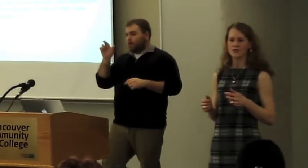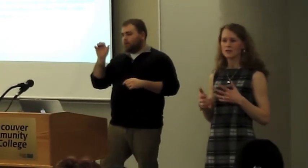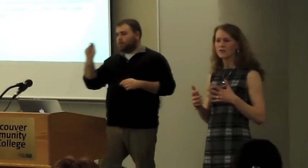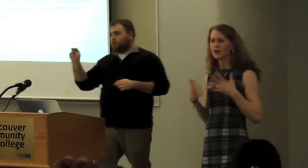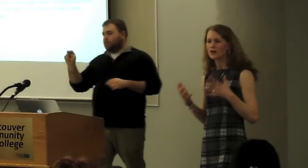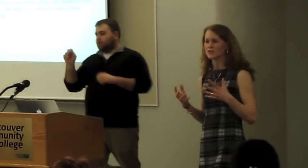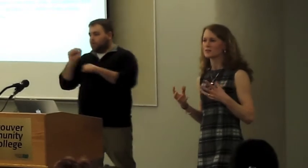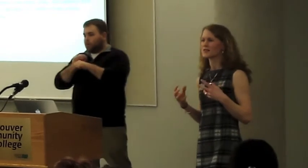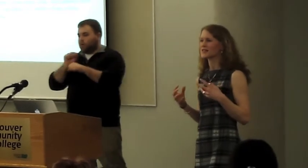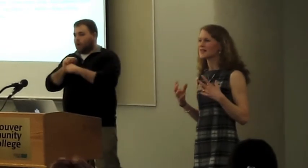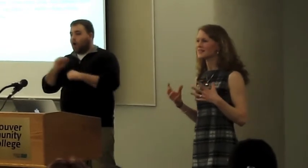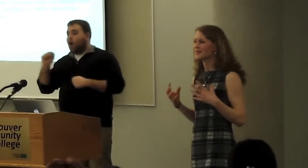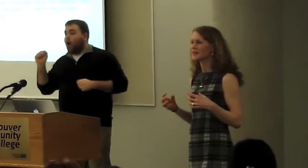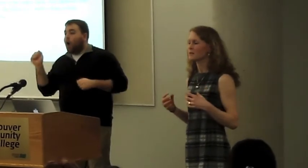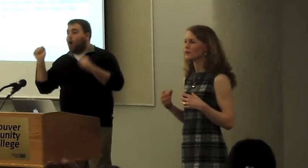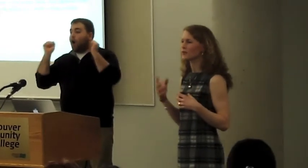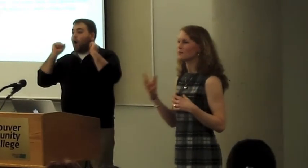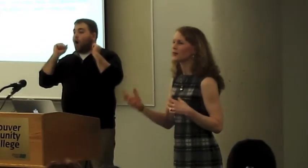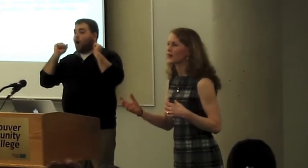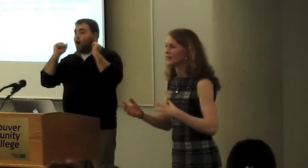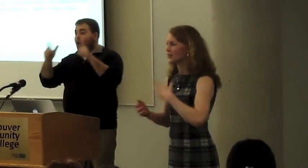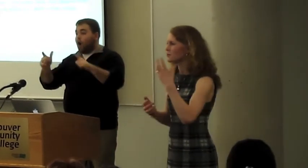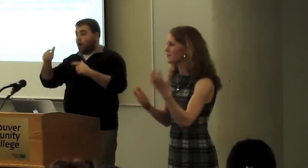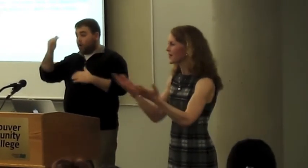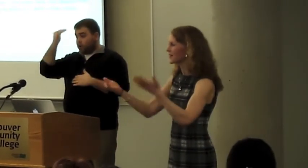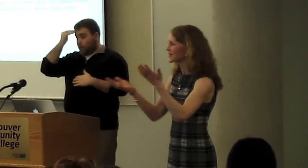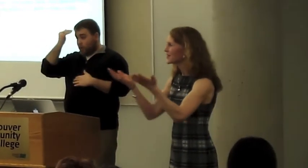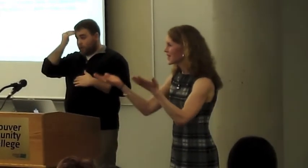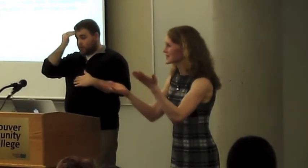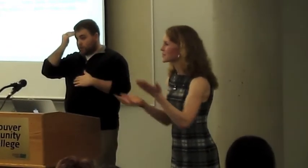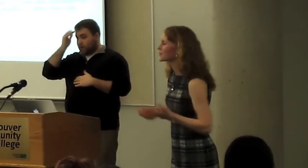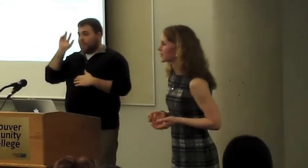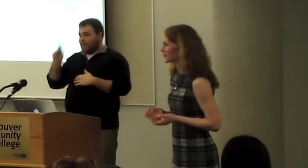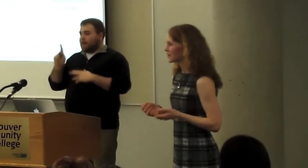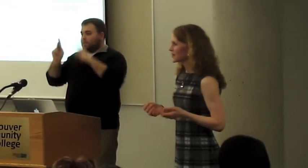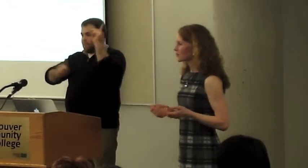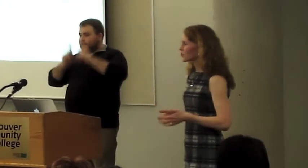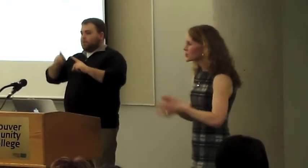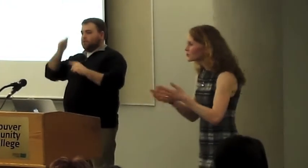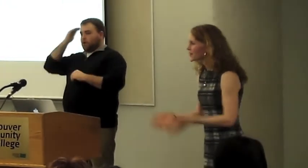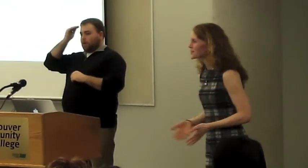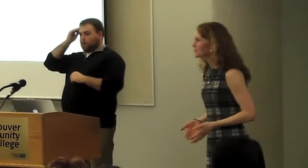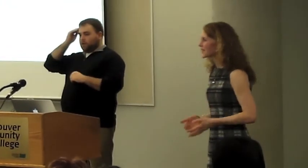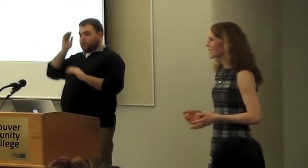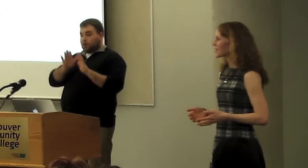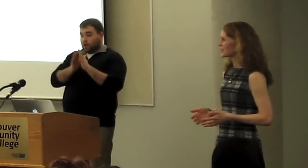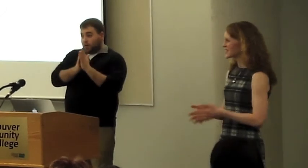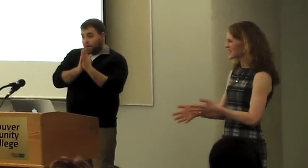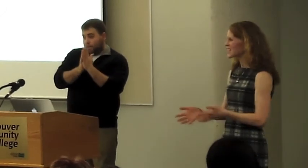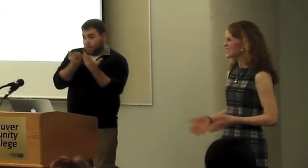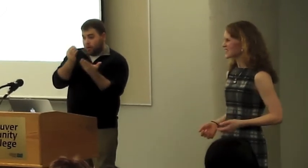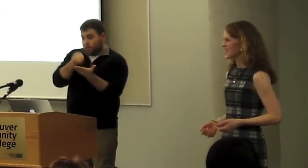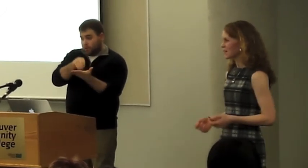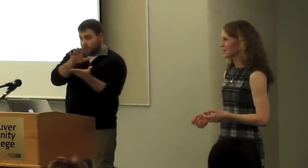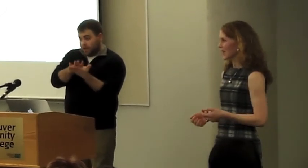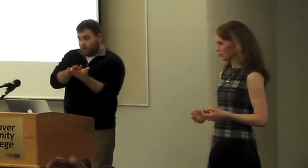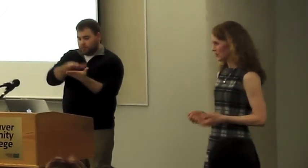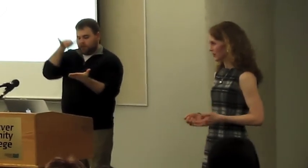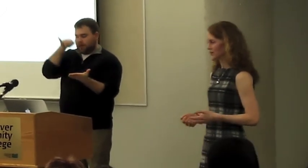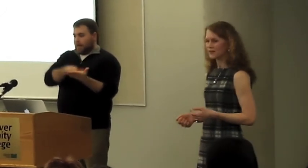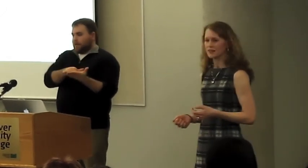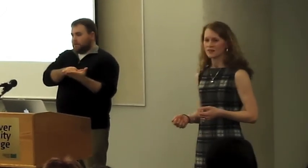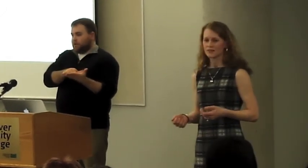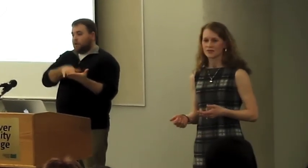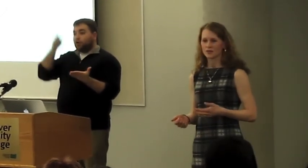knowledge. It's sort of a curse that we tend to think about the book and the human mind as similar. But once you write something down, it stays the same in